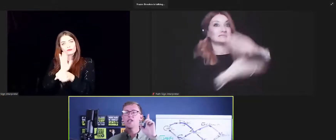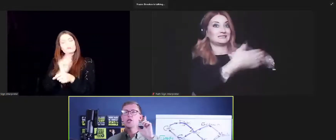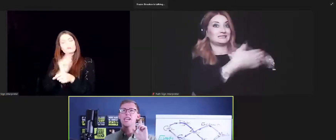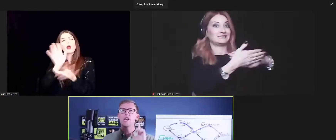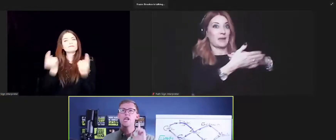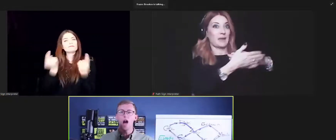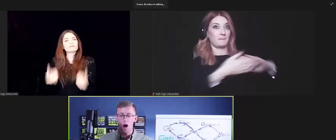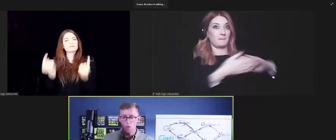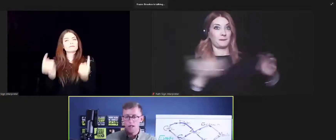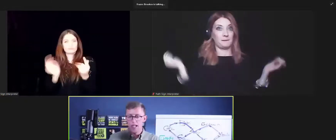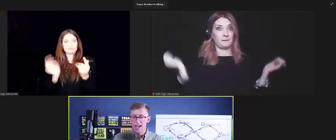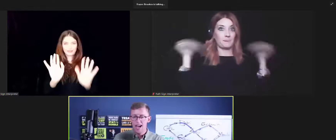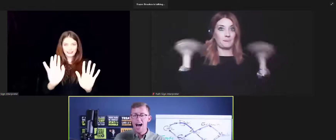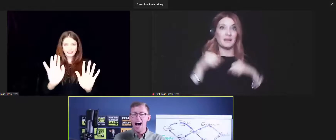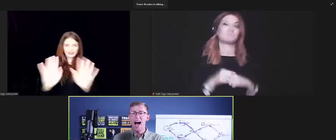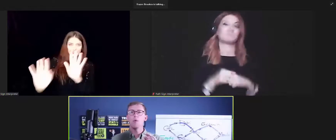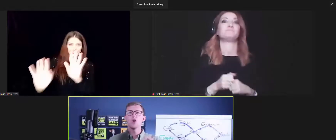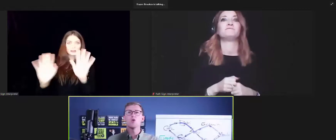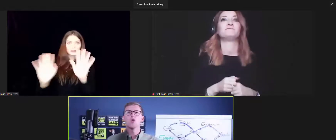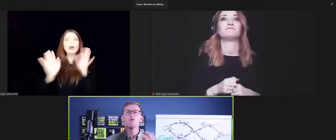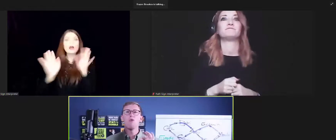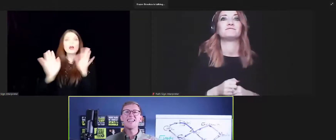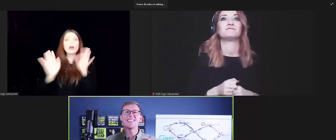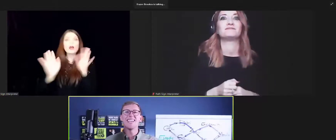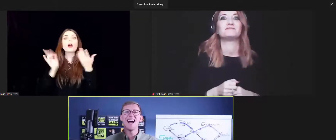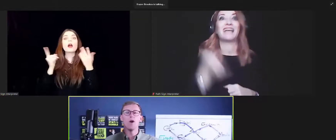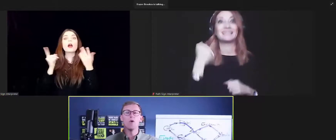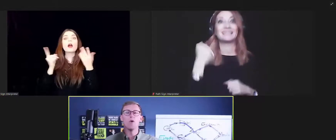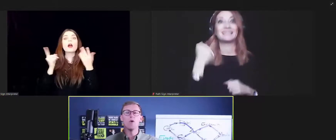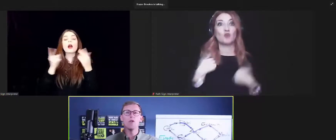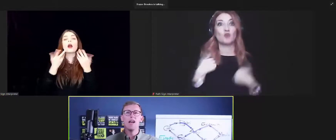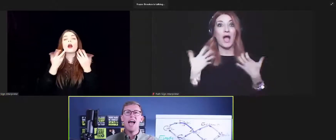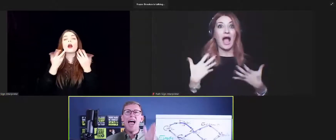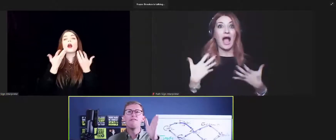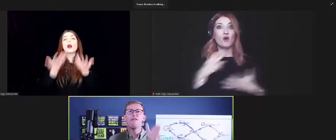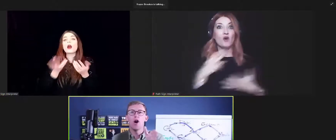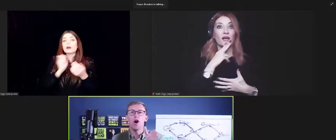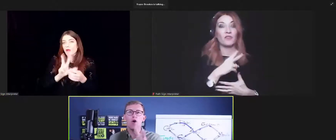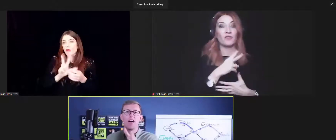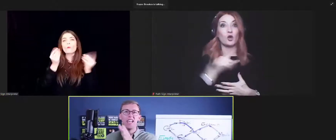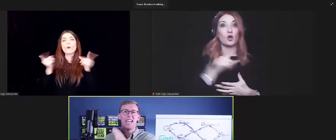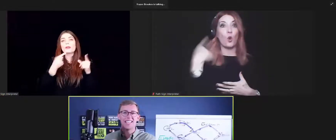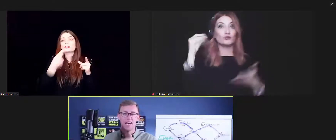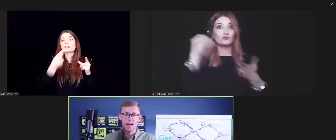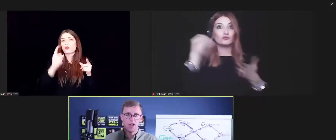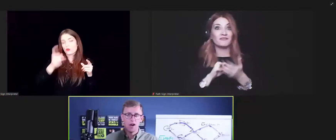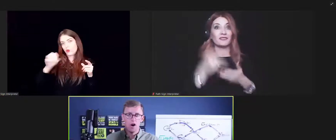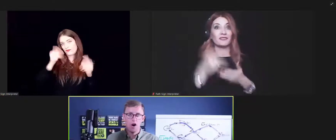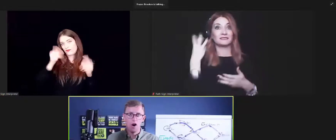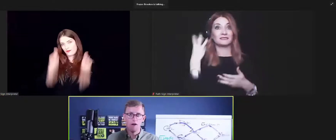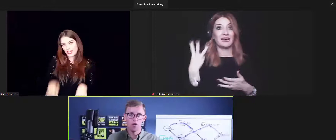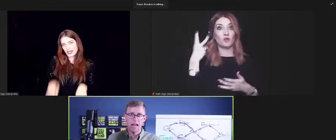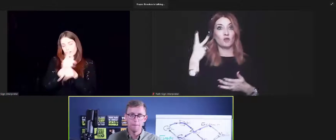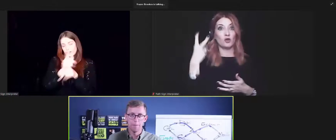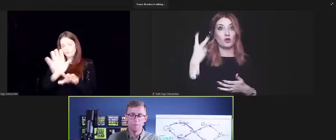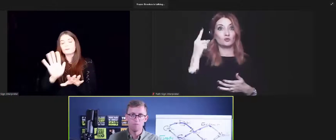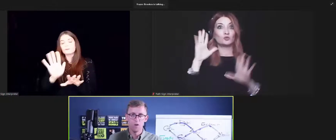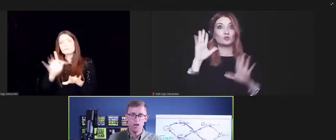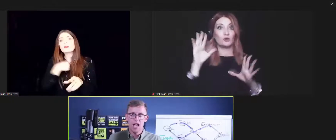say go, I want you to write down every other letter of your